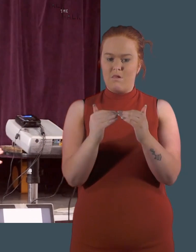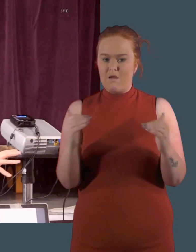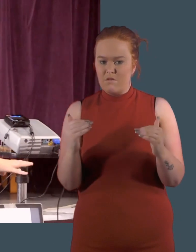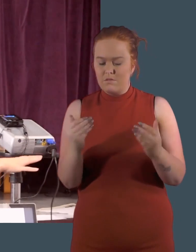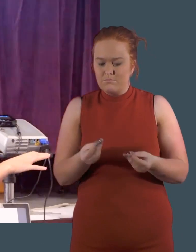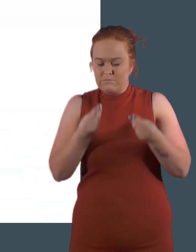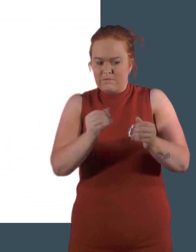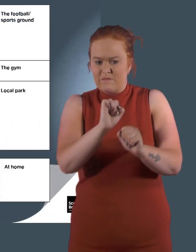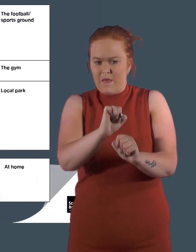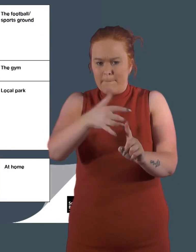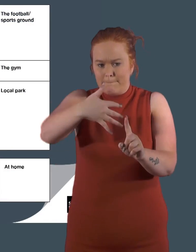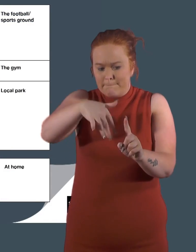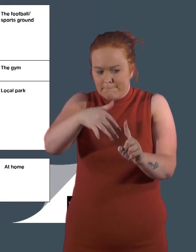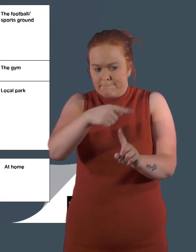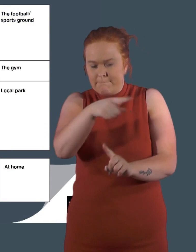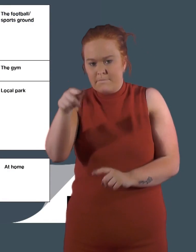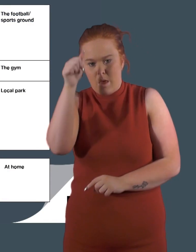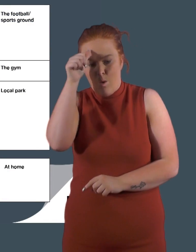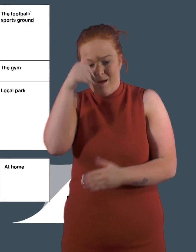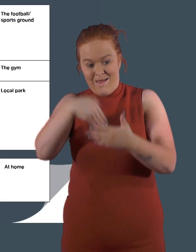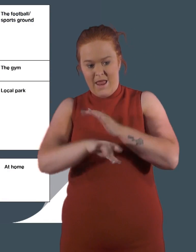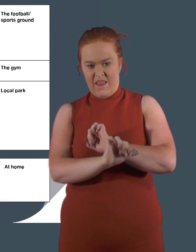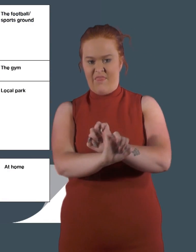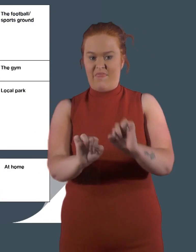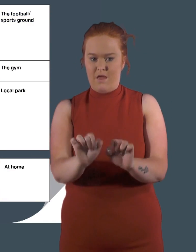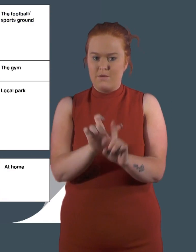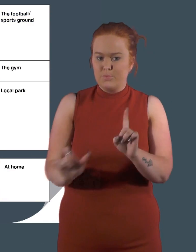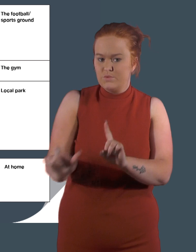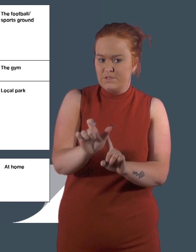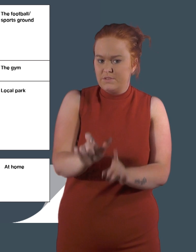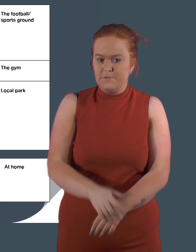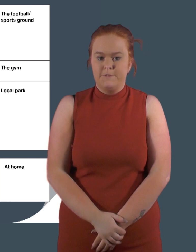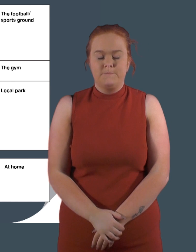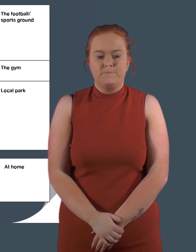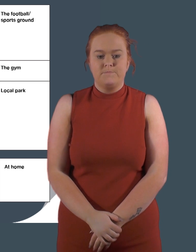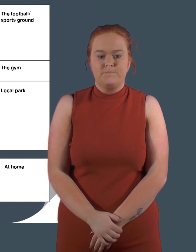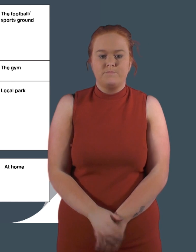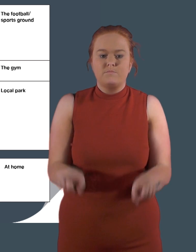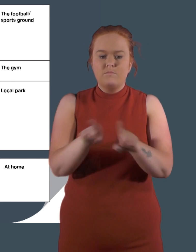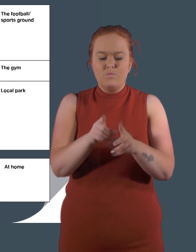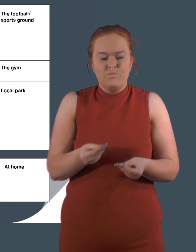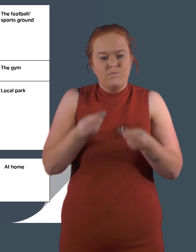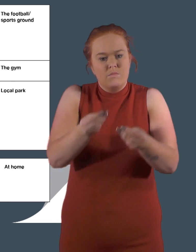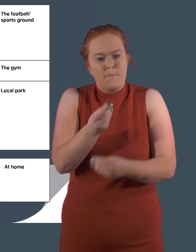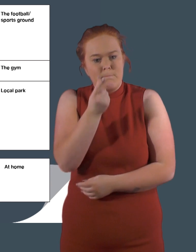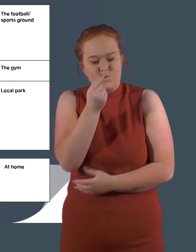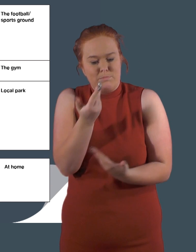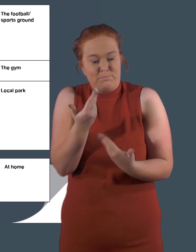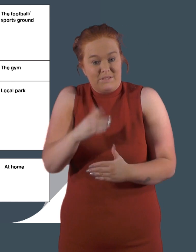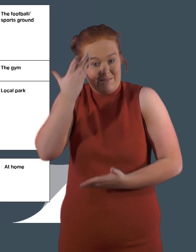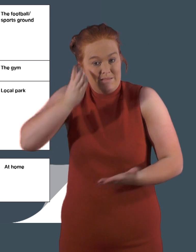well. Here are 3 examples of maps created by learners and tutors from different groups across the